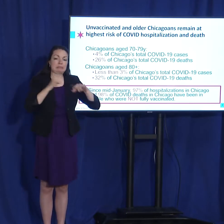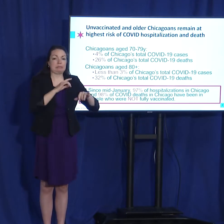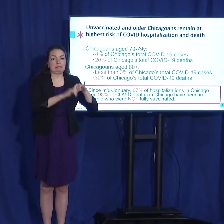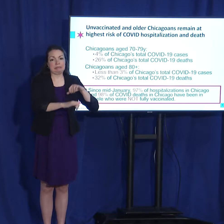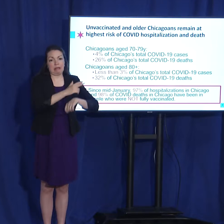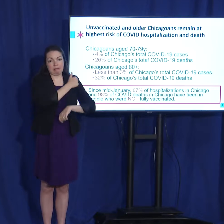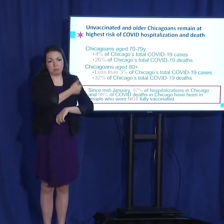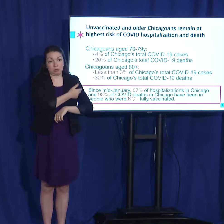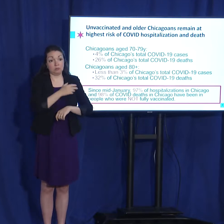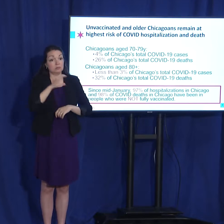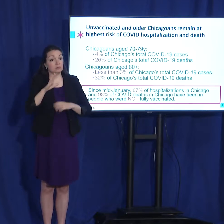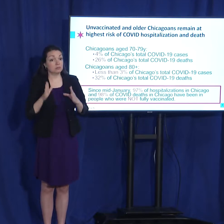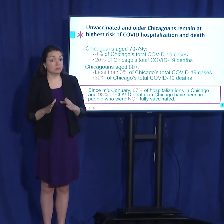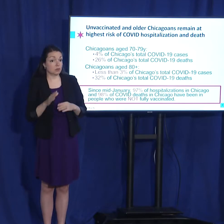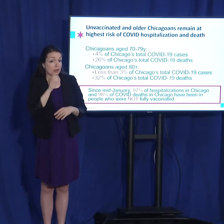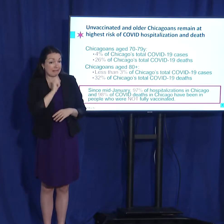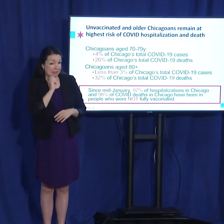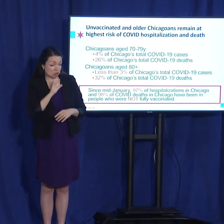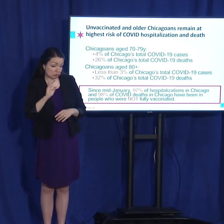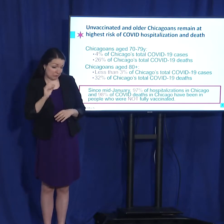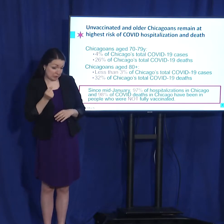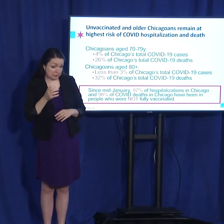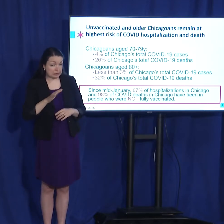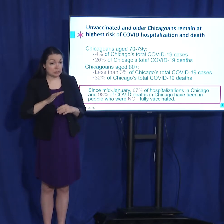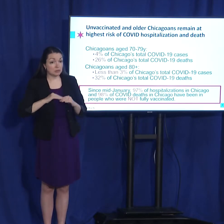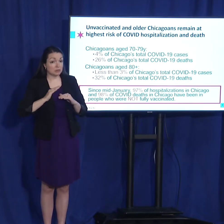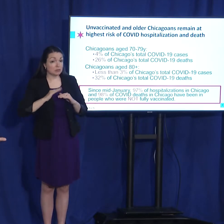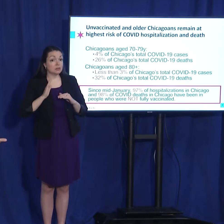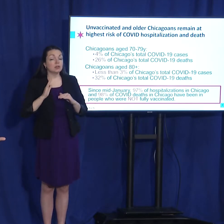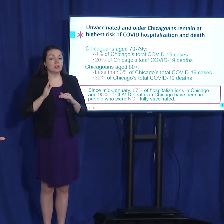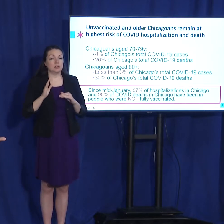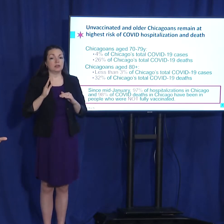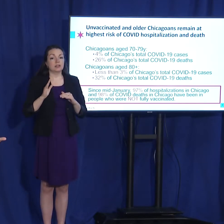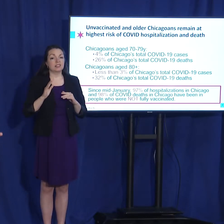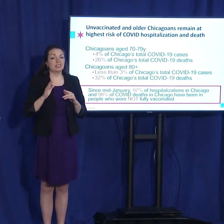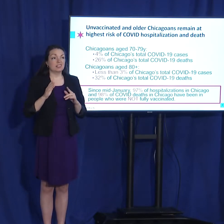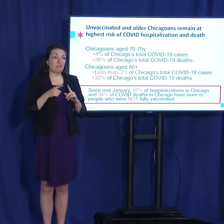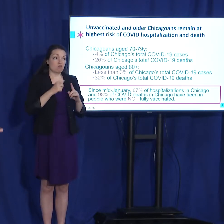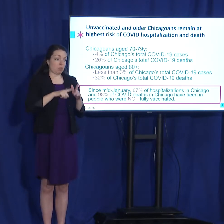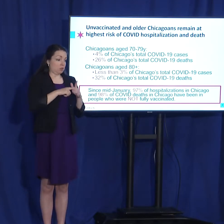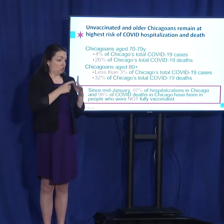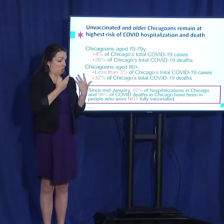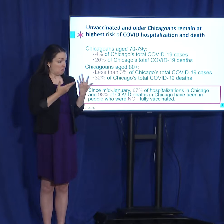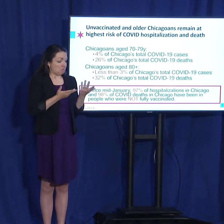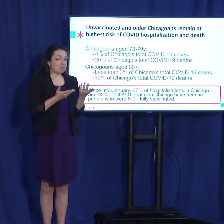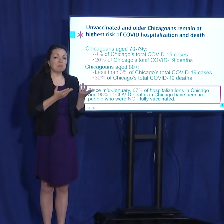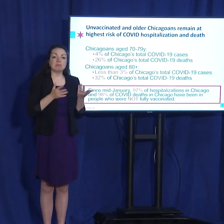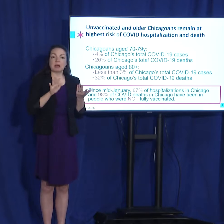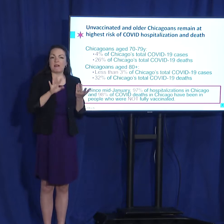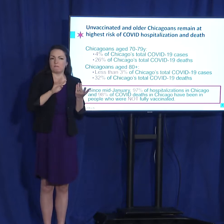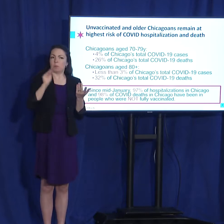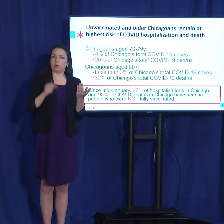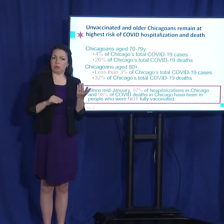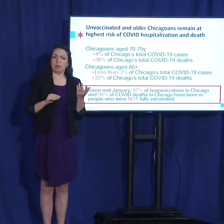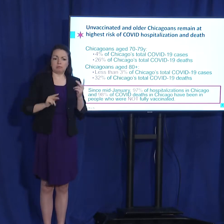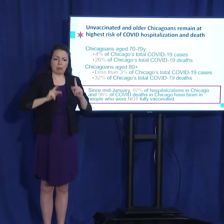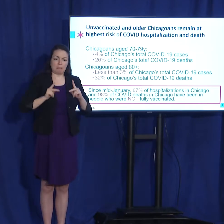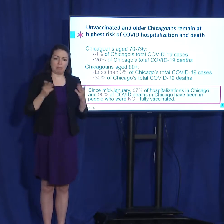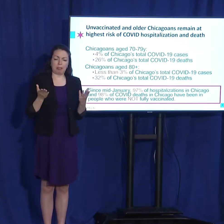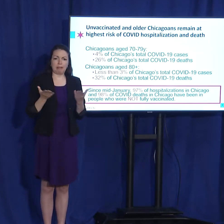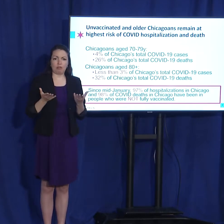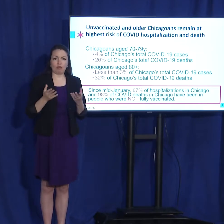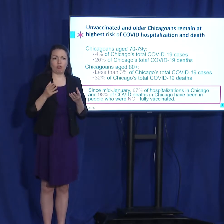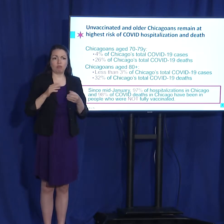in their 70s, all the way back to the beginning of the outbreak, Chicagoans in their 70s only represent 4% of our total